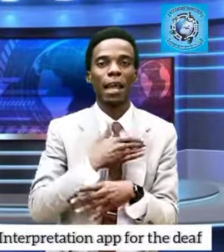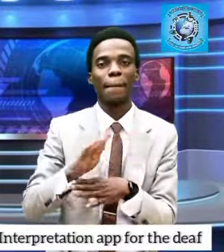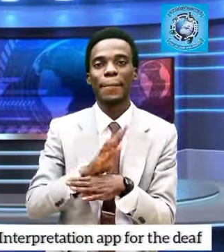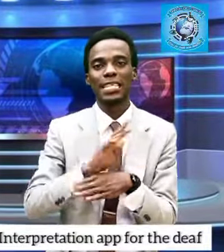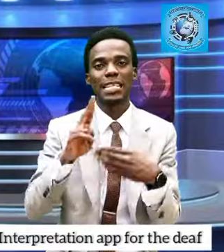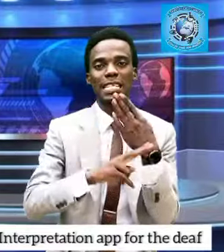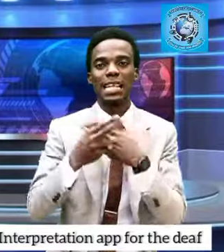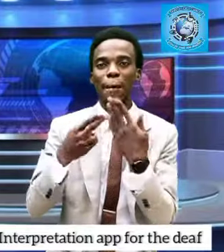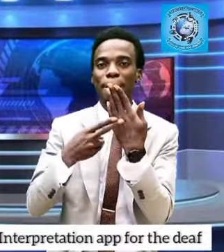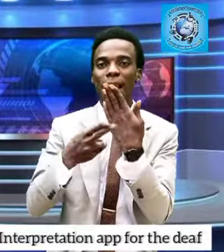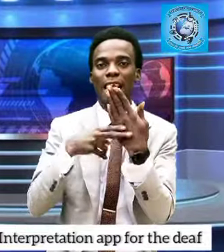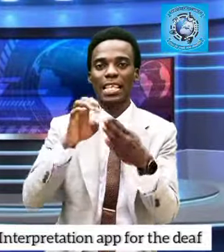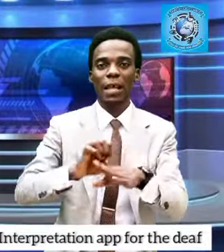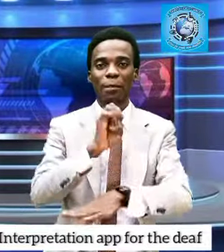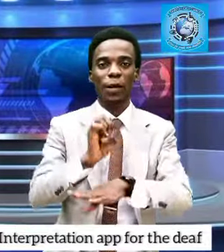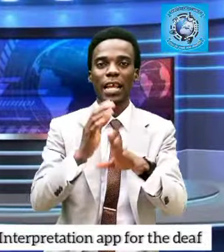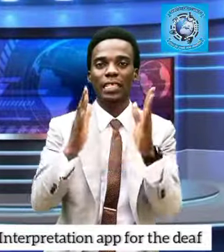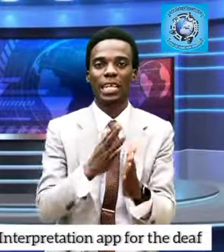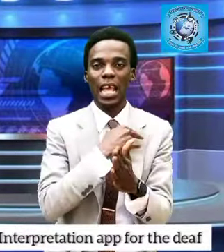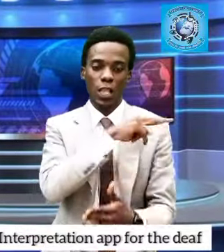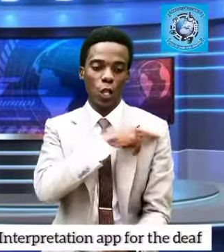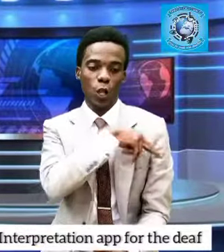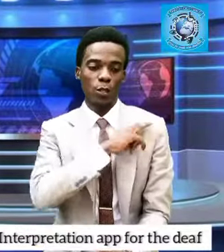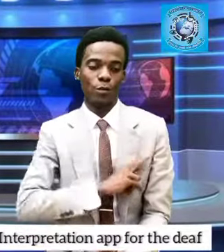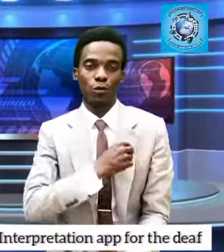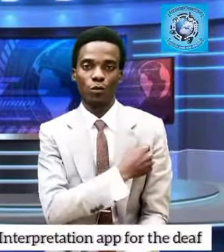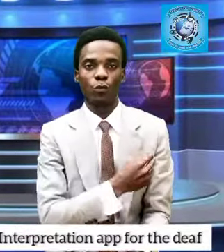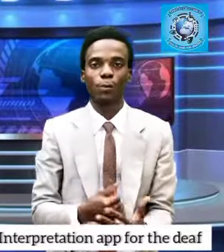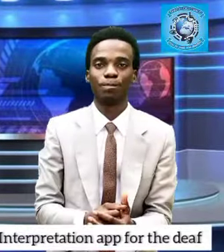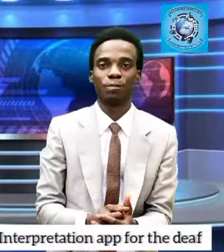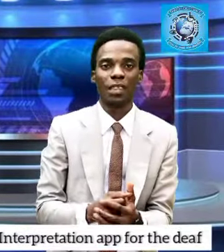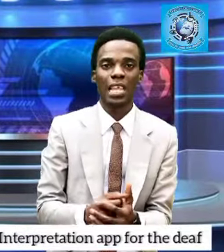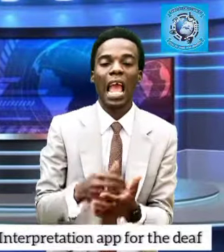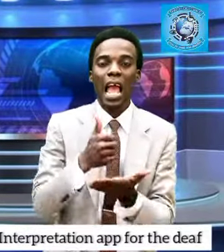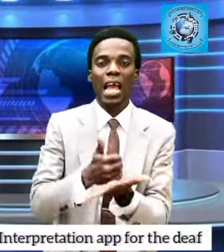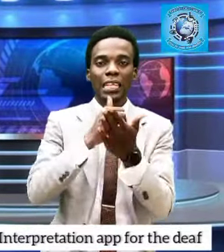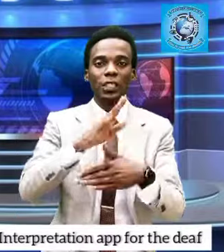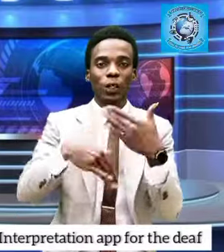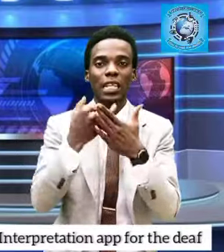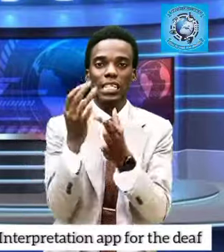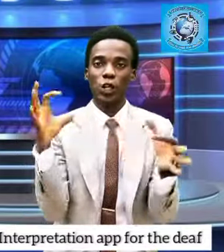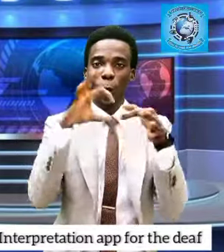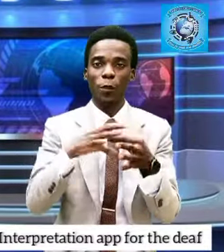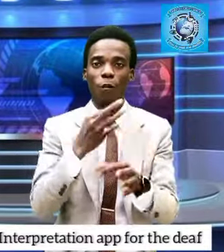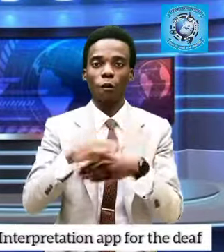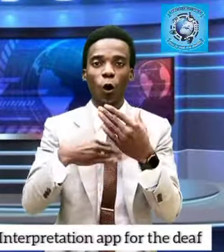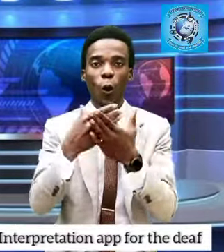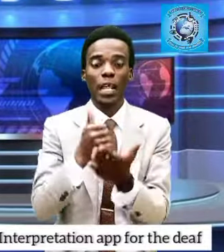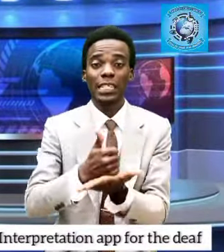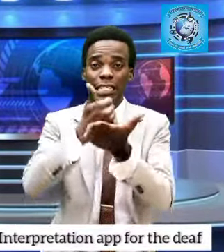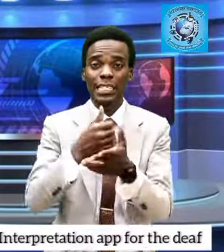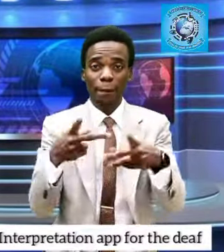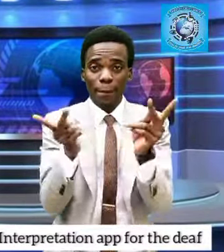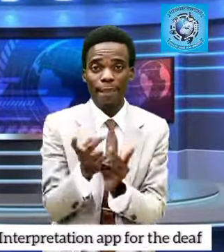businesses, banks, employers, and hospitals. It Assist All is a combination of words assistive